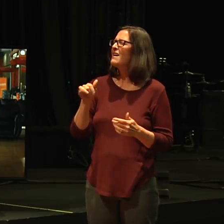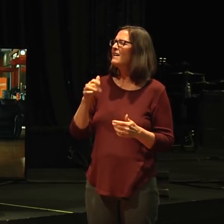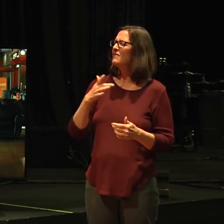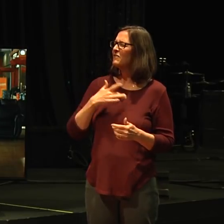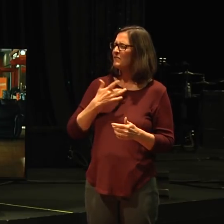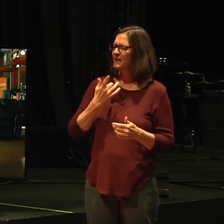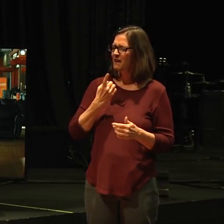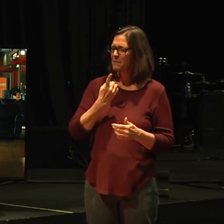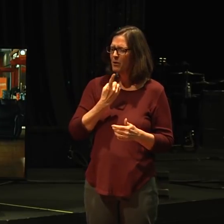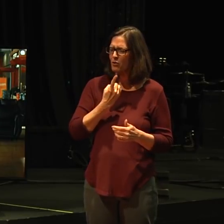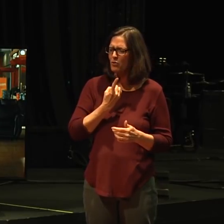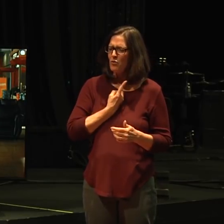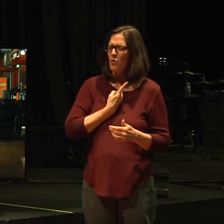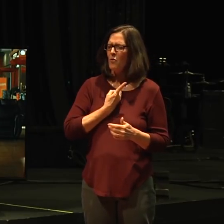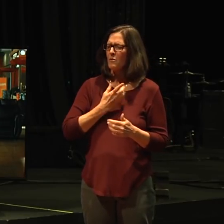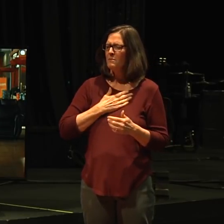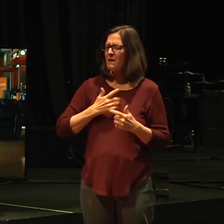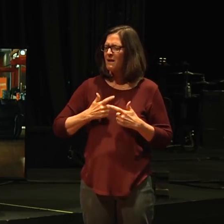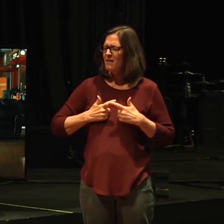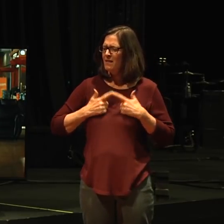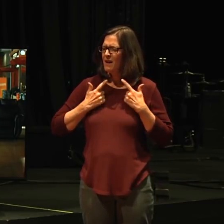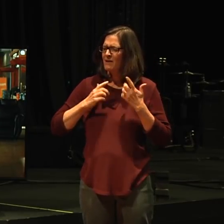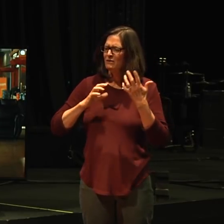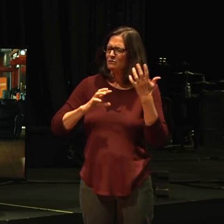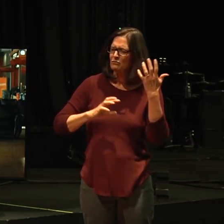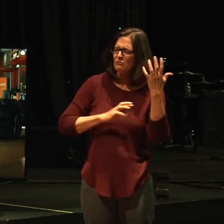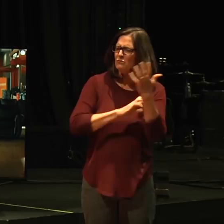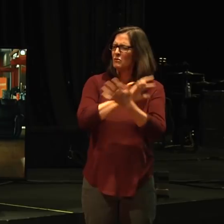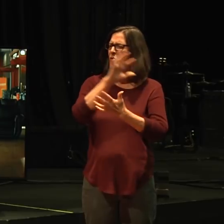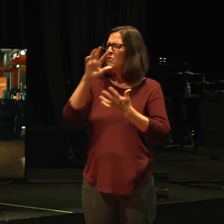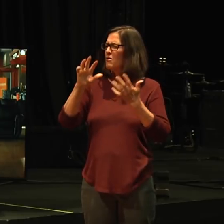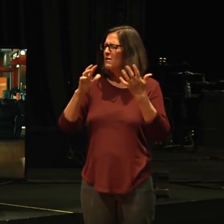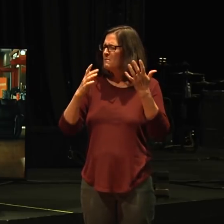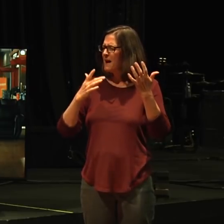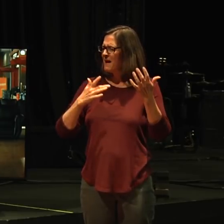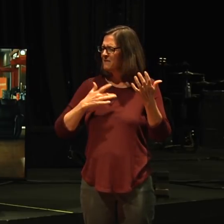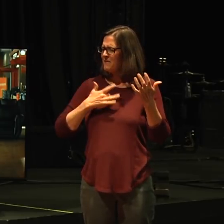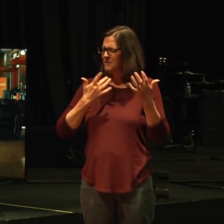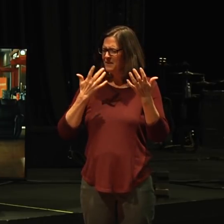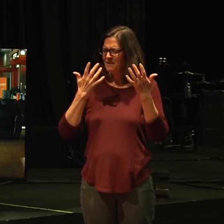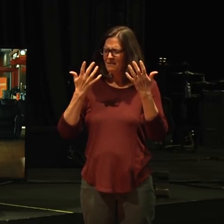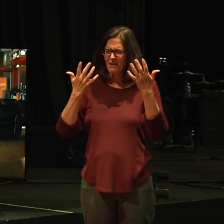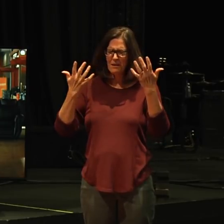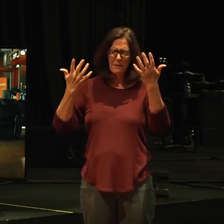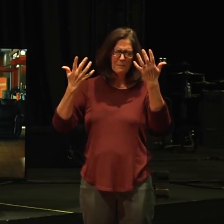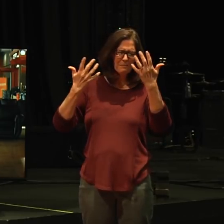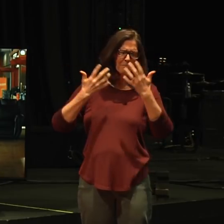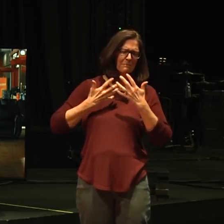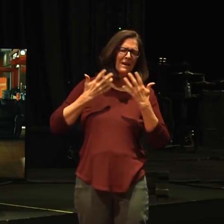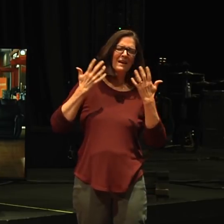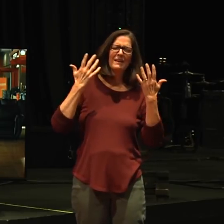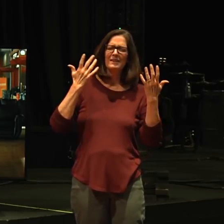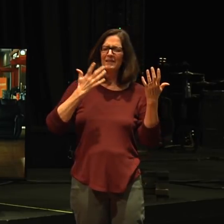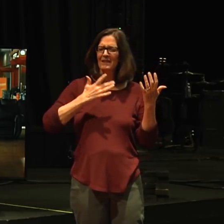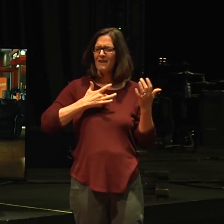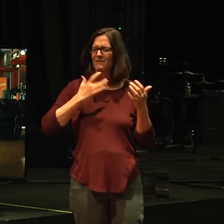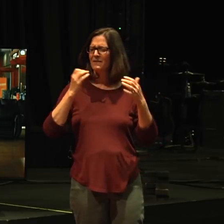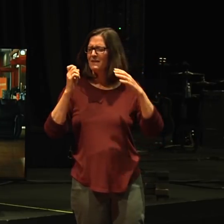feel like my life is a storm. I feel abandoned. I feel like I'm probably going down.